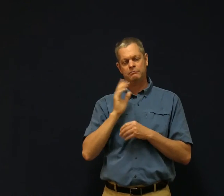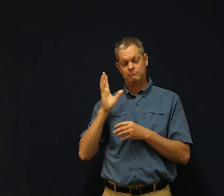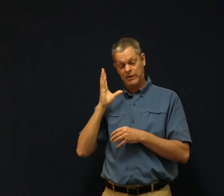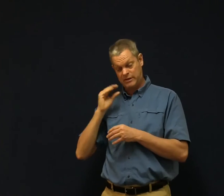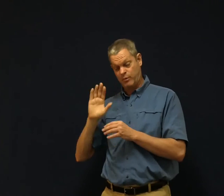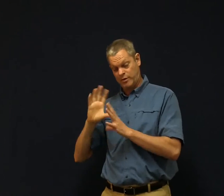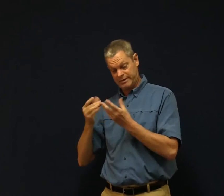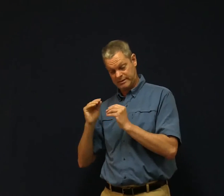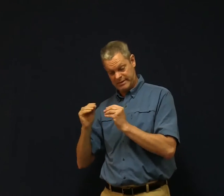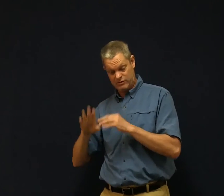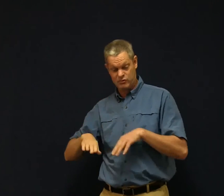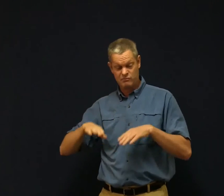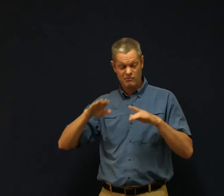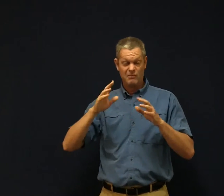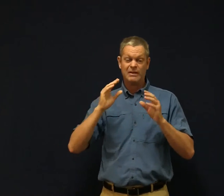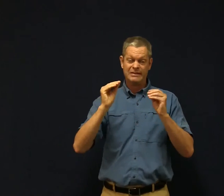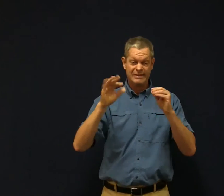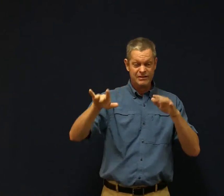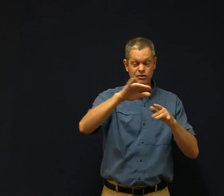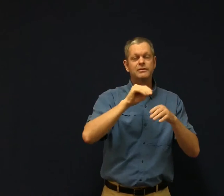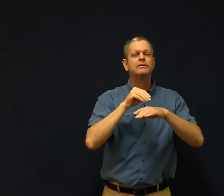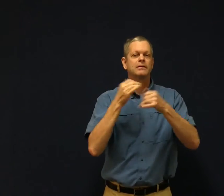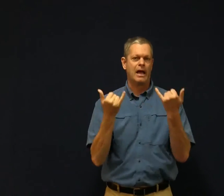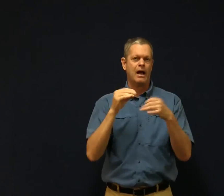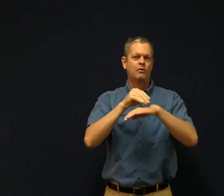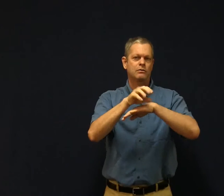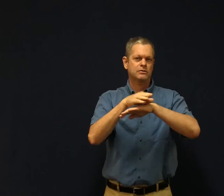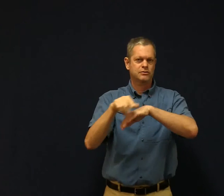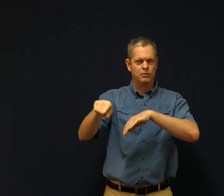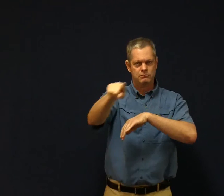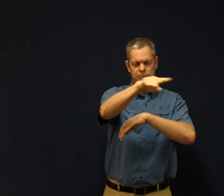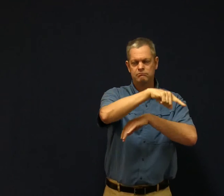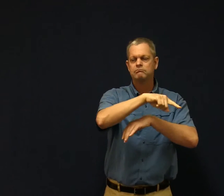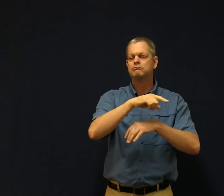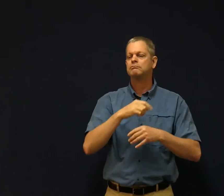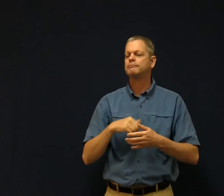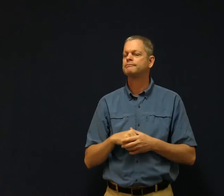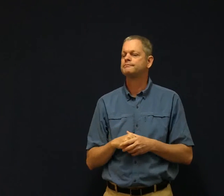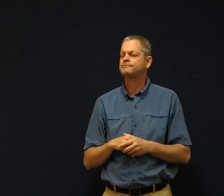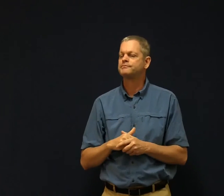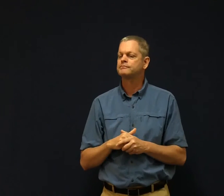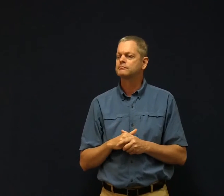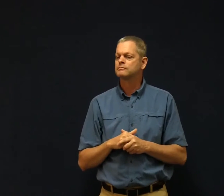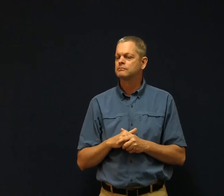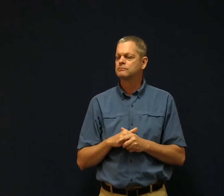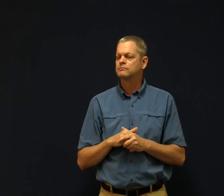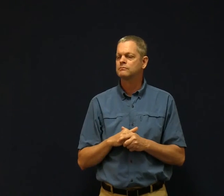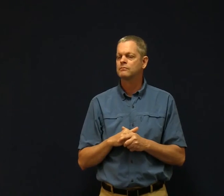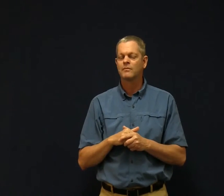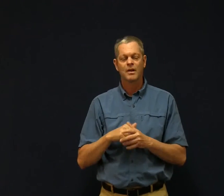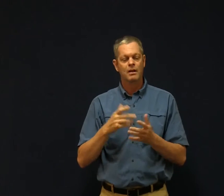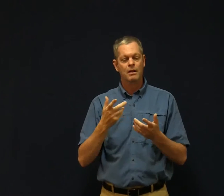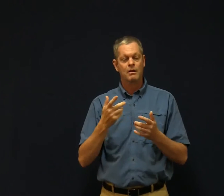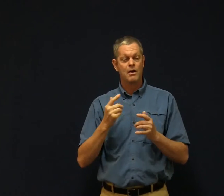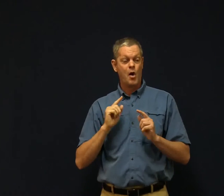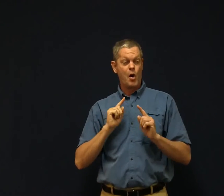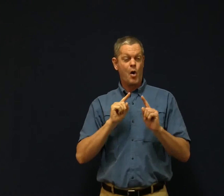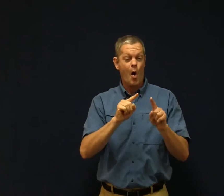All of the consultants within the Public School Outreach Program have Teacher of the Deaf certification and have taught deaf and hard of hearing students within